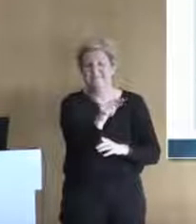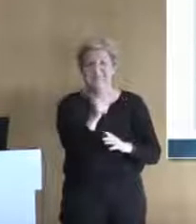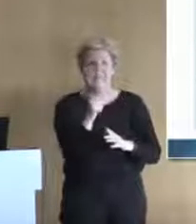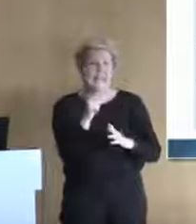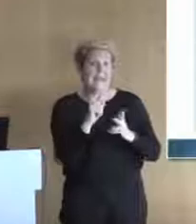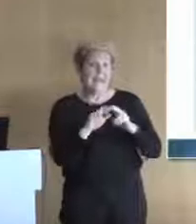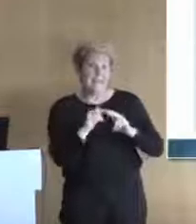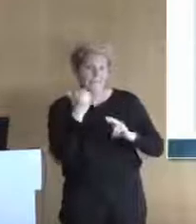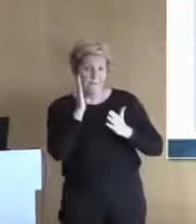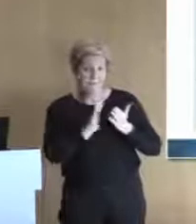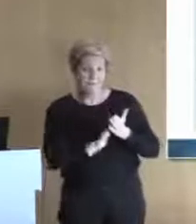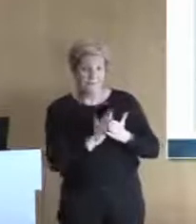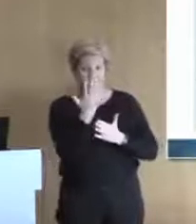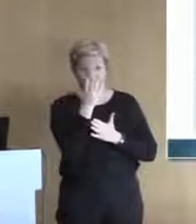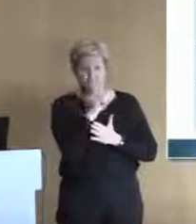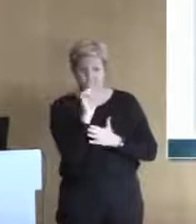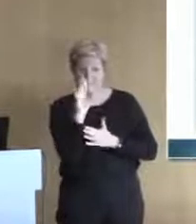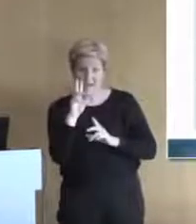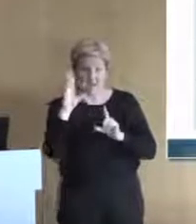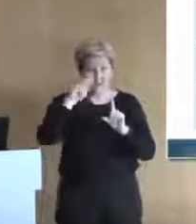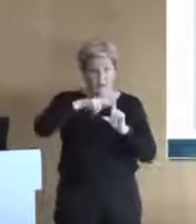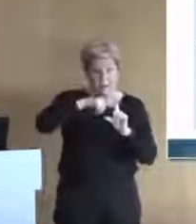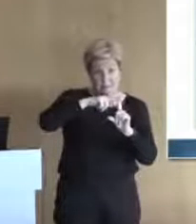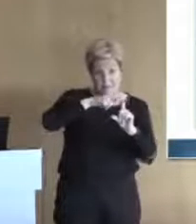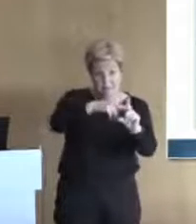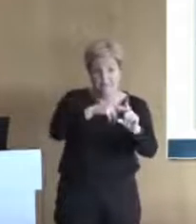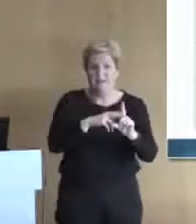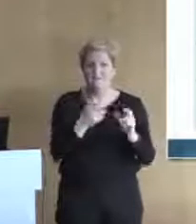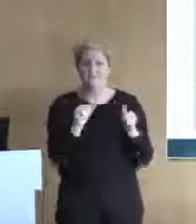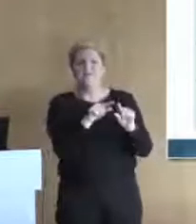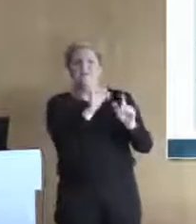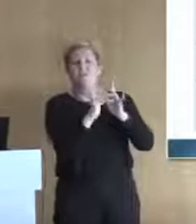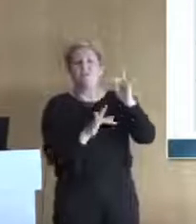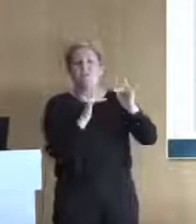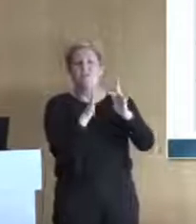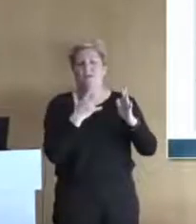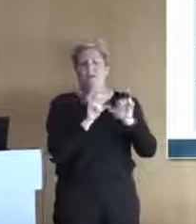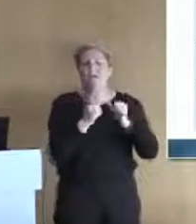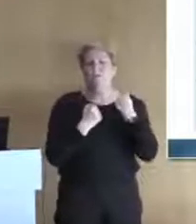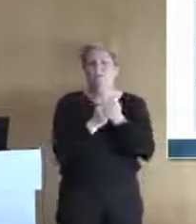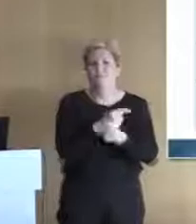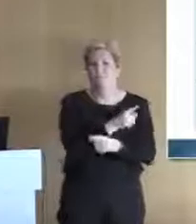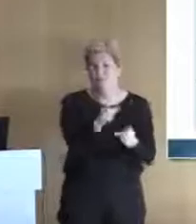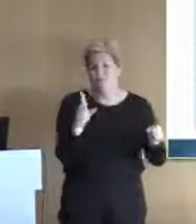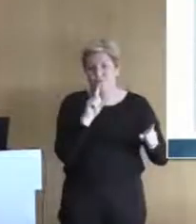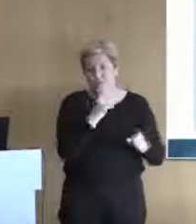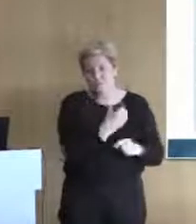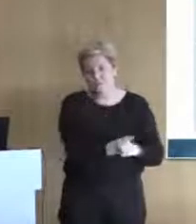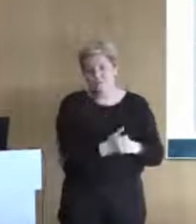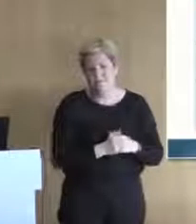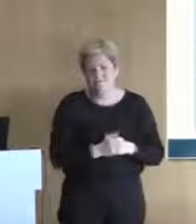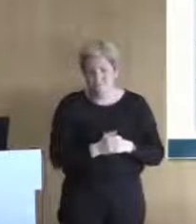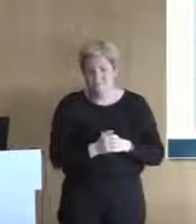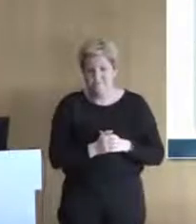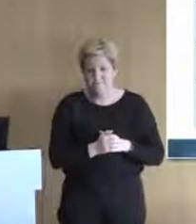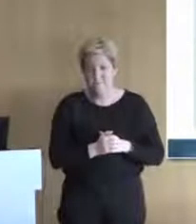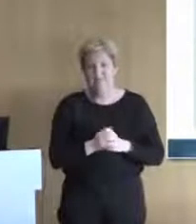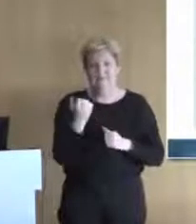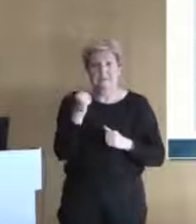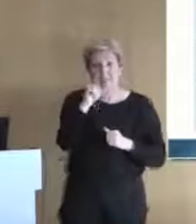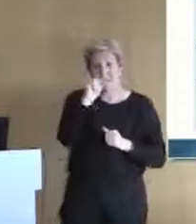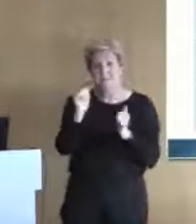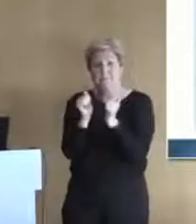also register to do them online. If you do one a year, don't do it online. If